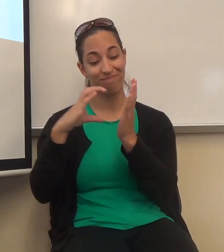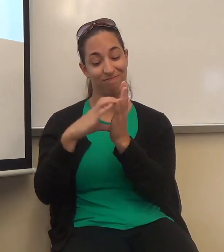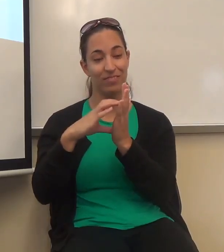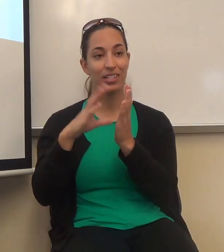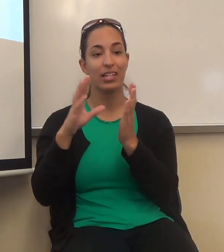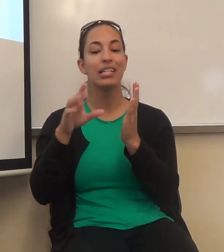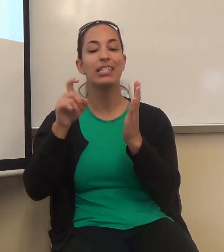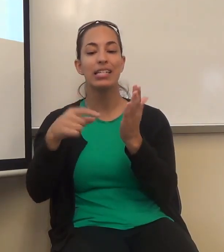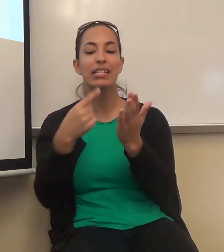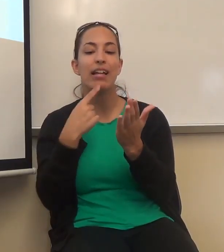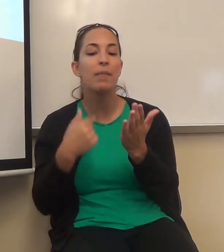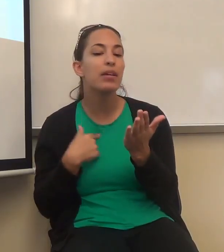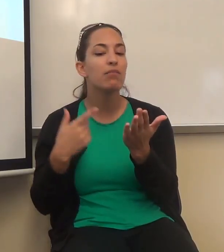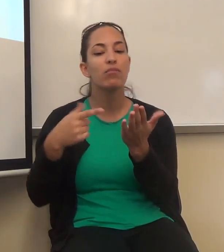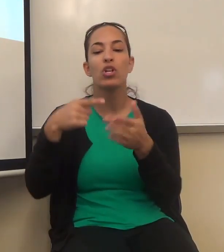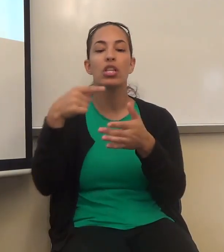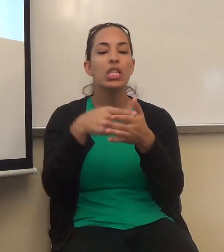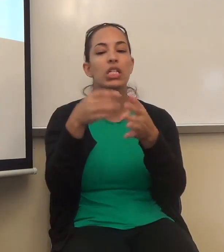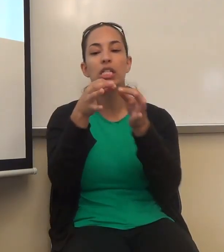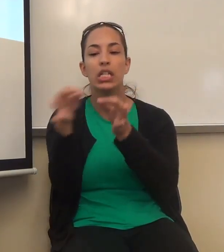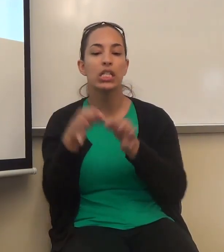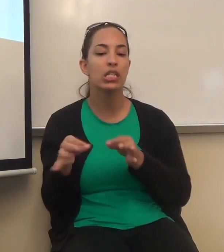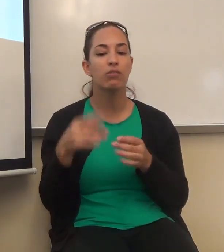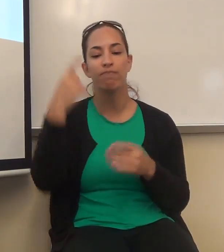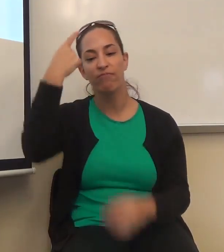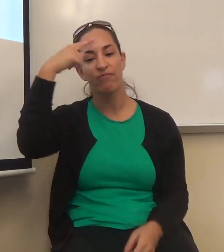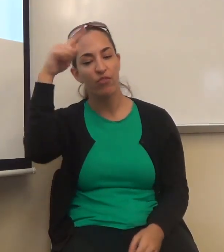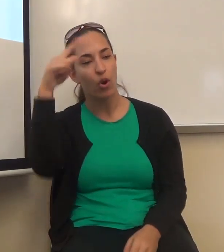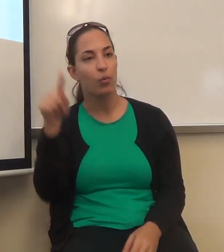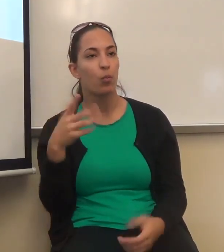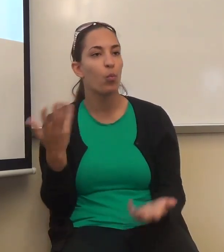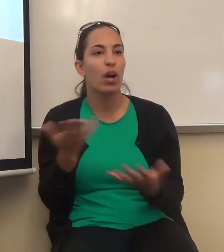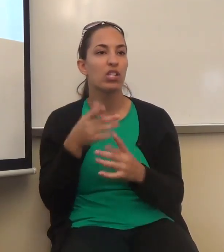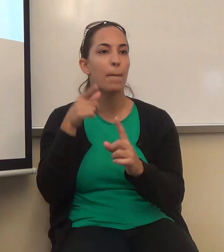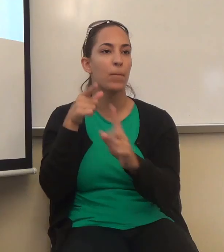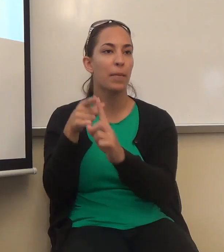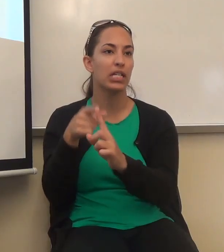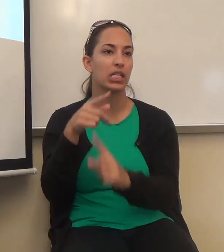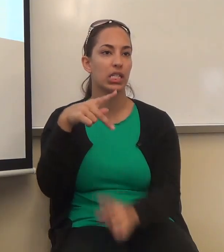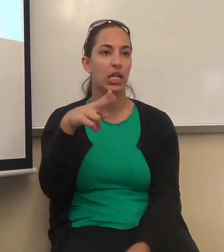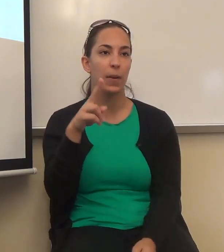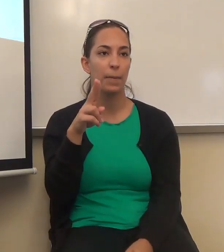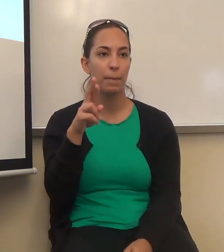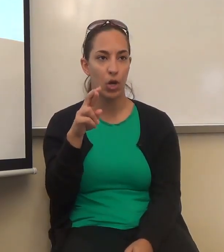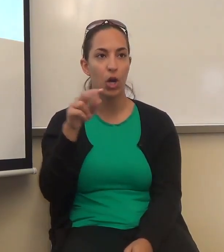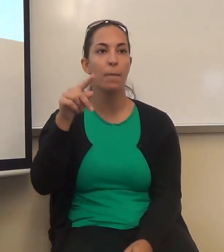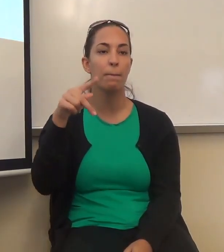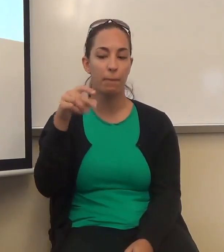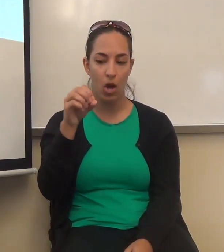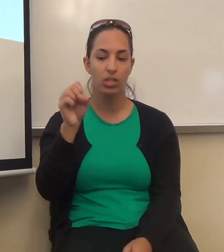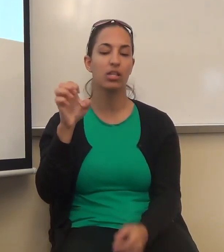sentence serves in that paragraph. Does that make sense? Yeah. Which means, yes, you're going to have to do this.